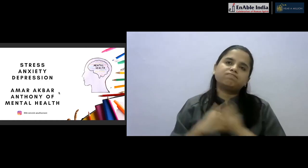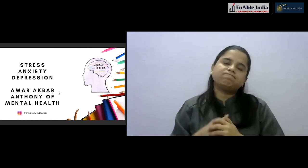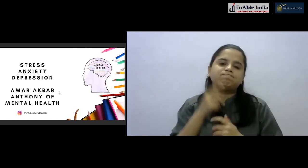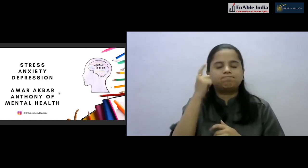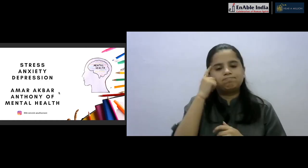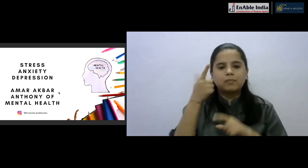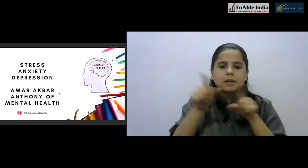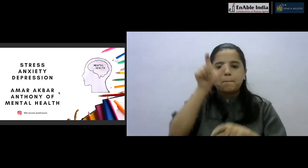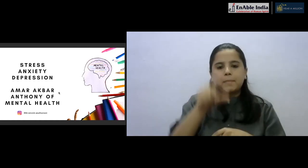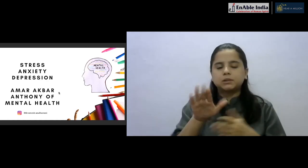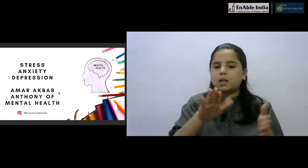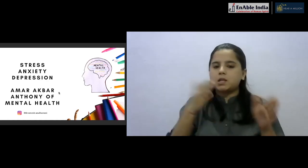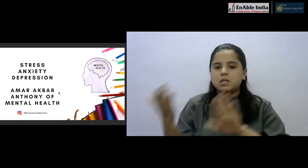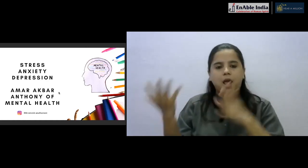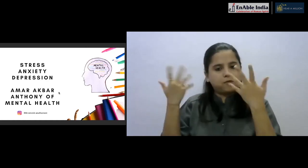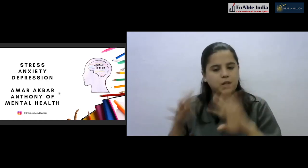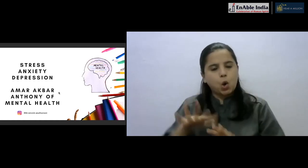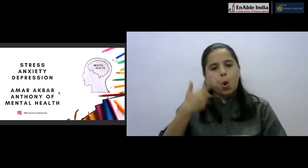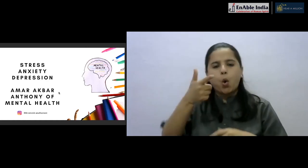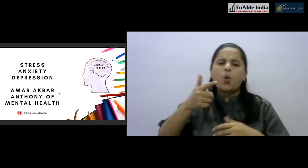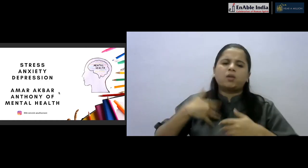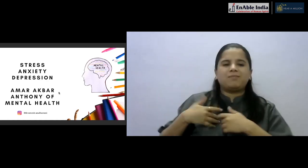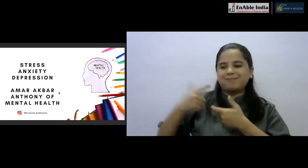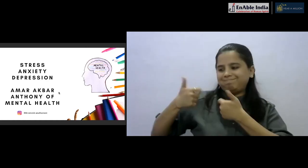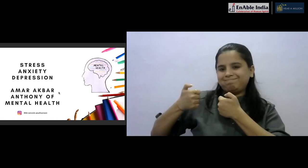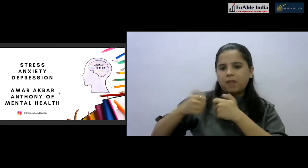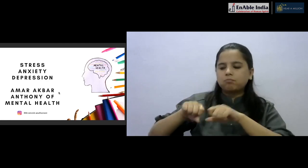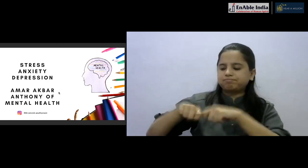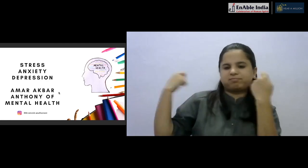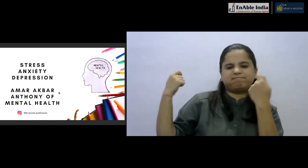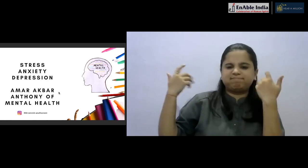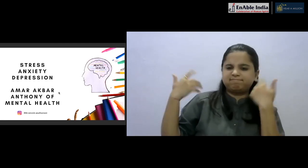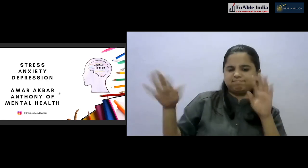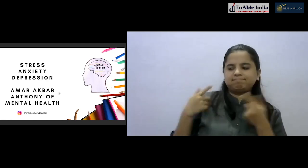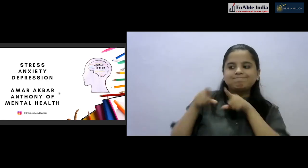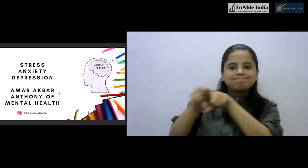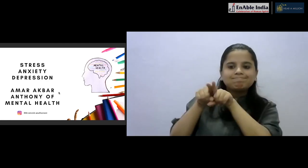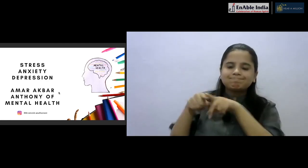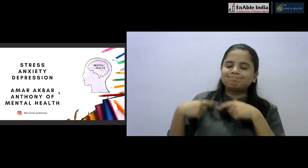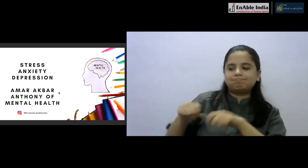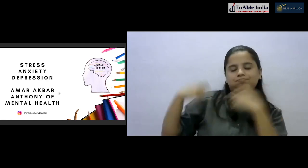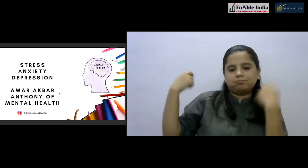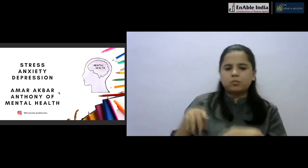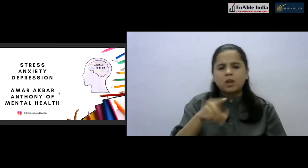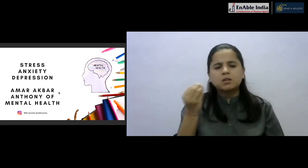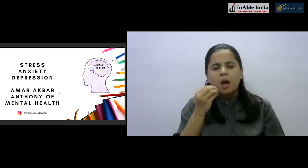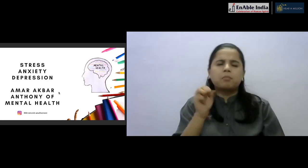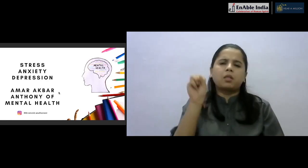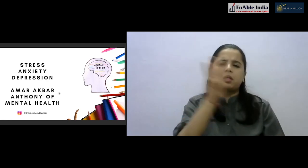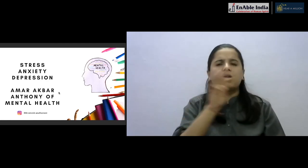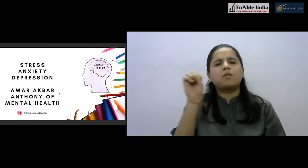has died, or you broke up. Now you broke up and it has been a few months,